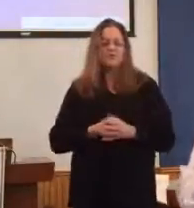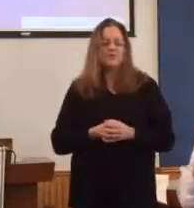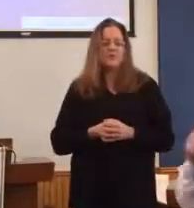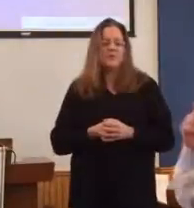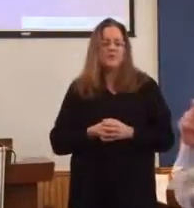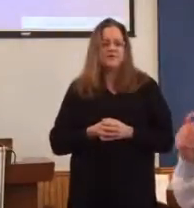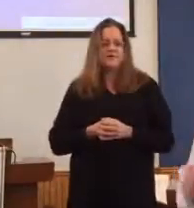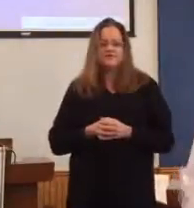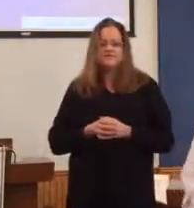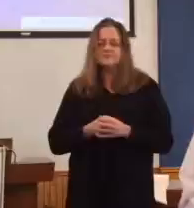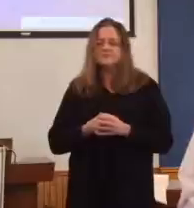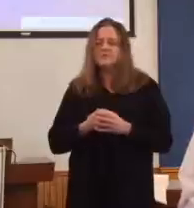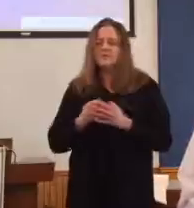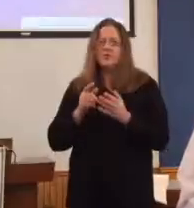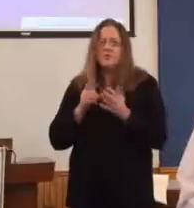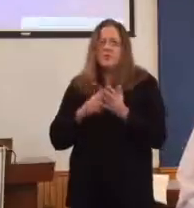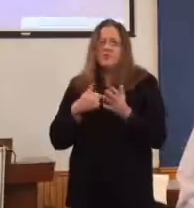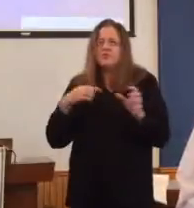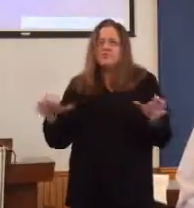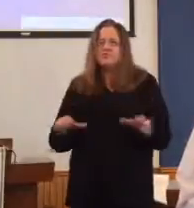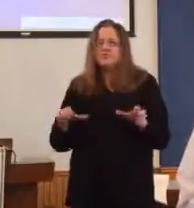are called to do?